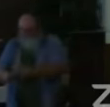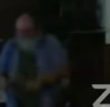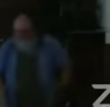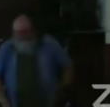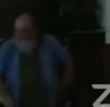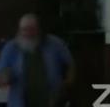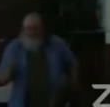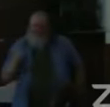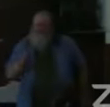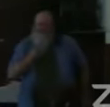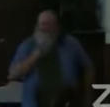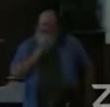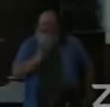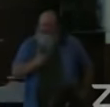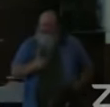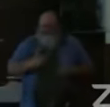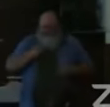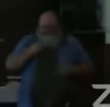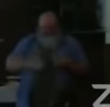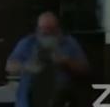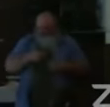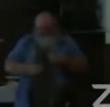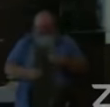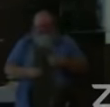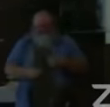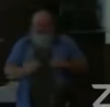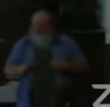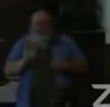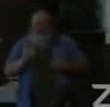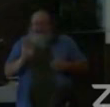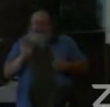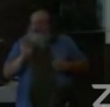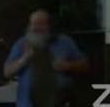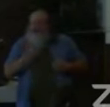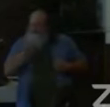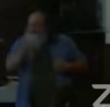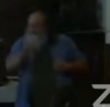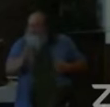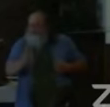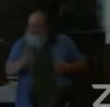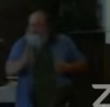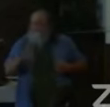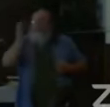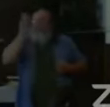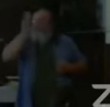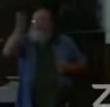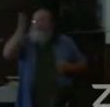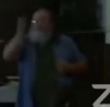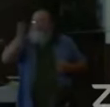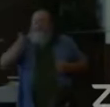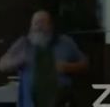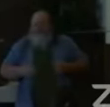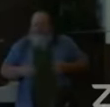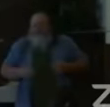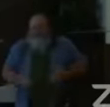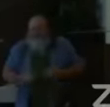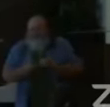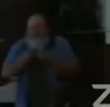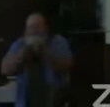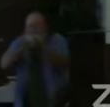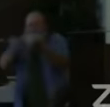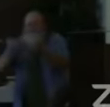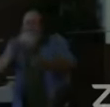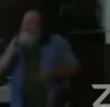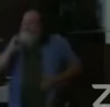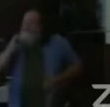suffer alone because your Holy Spirit is working in us. Lord, you said that you would pour into us joy and peace as we put our trust